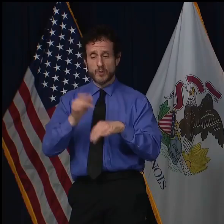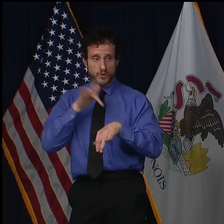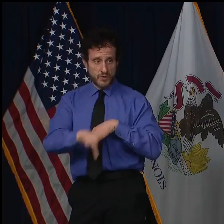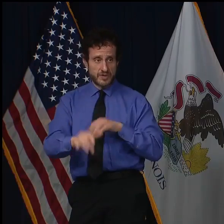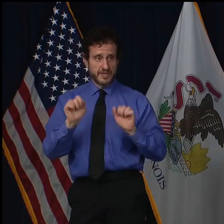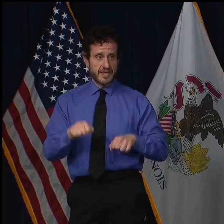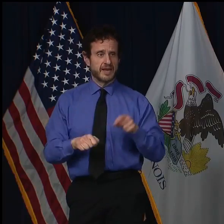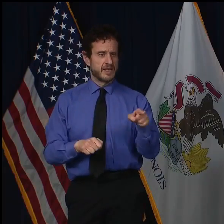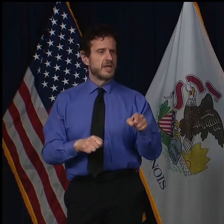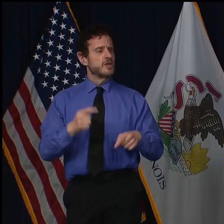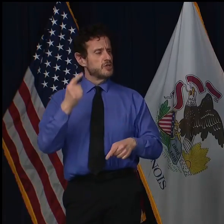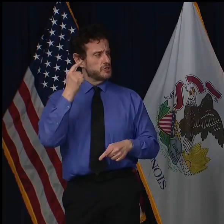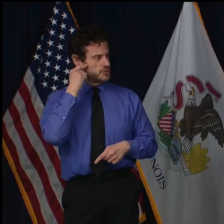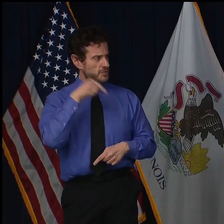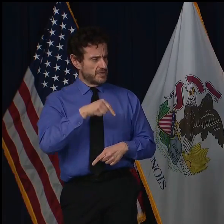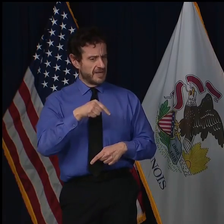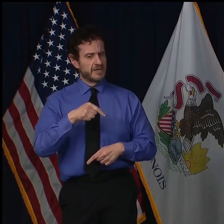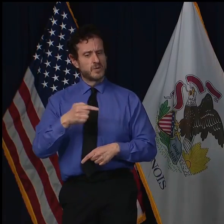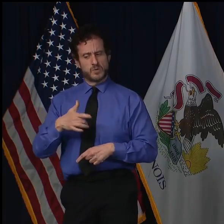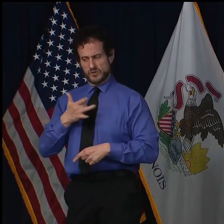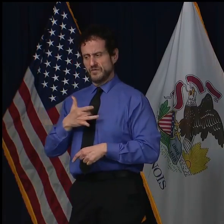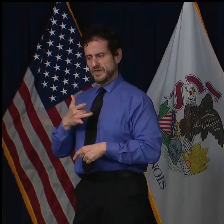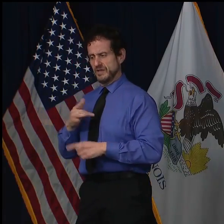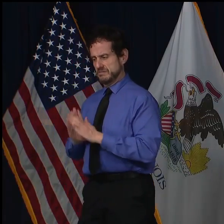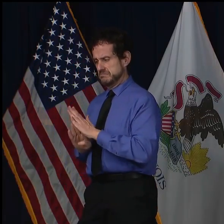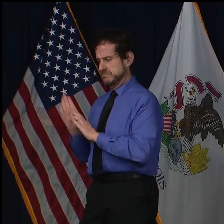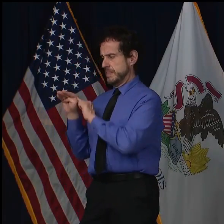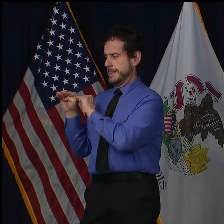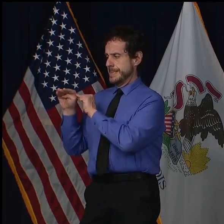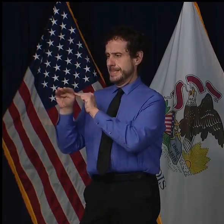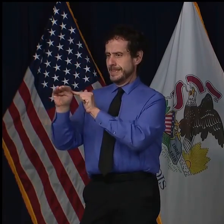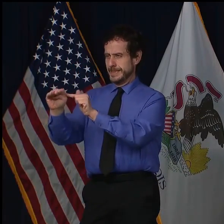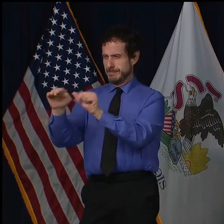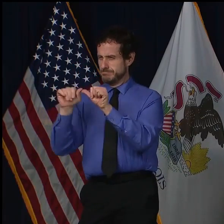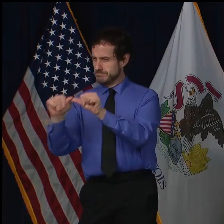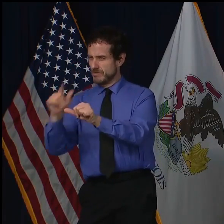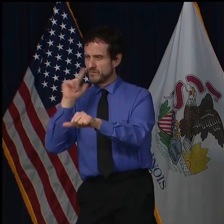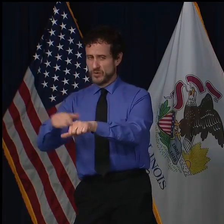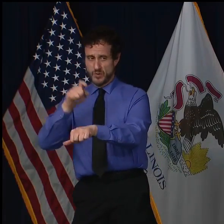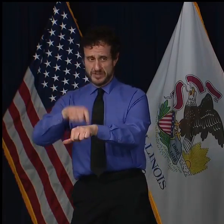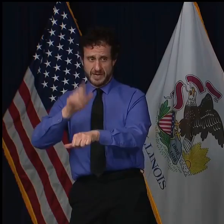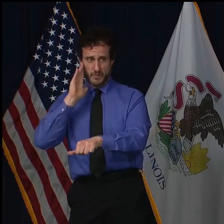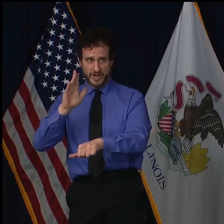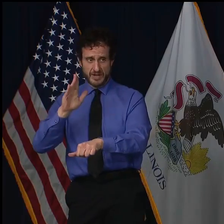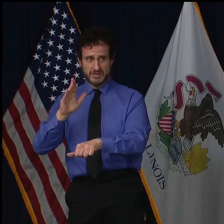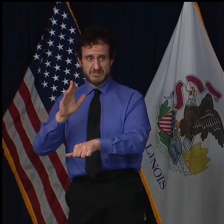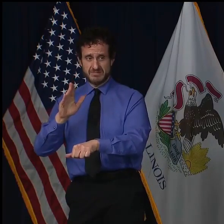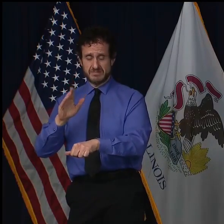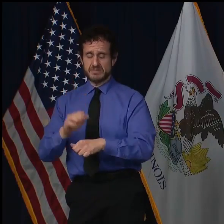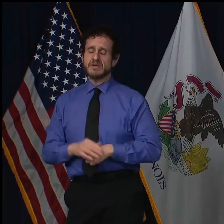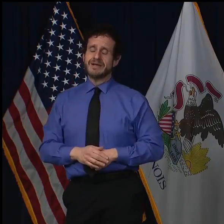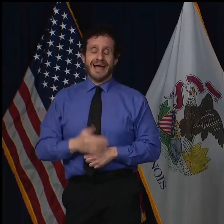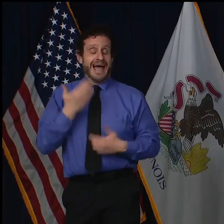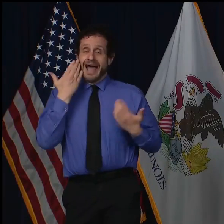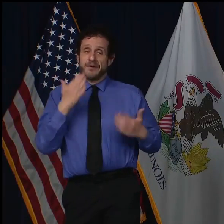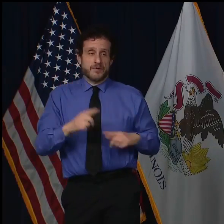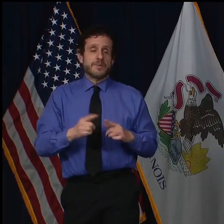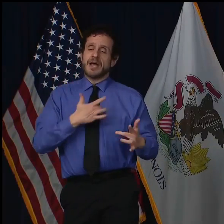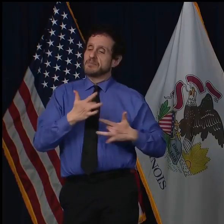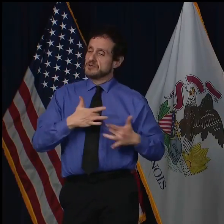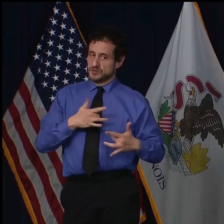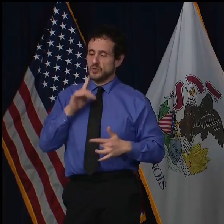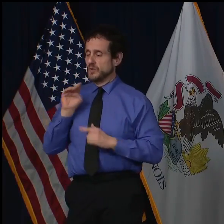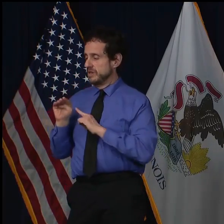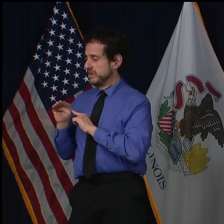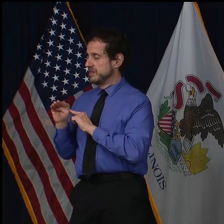this plateau for a long period of time? I don't know, but I certainly am concerned that we're going to be